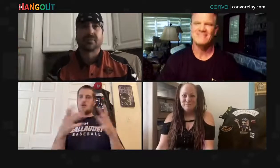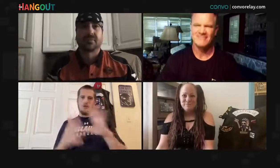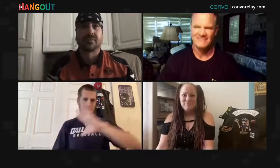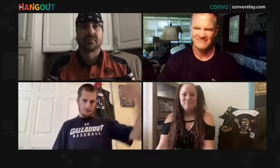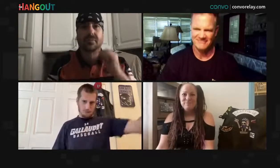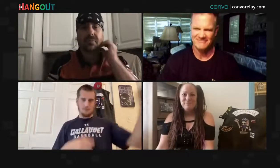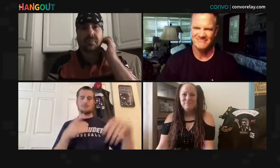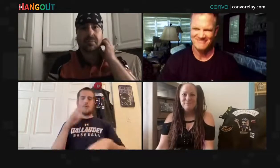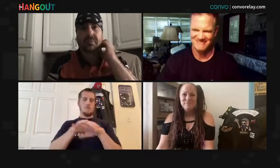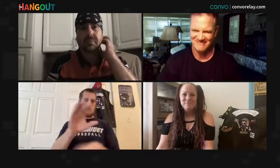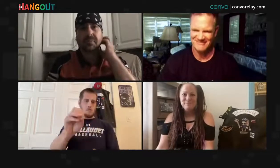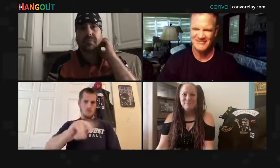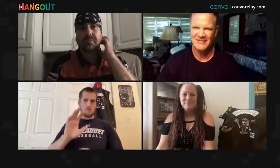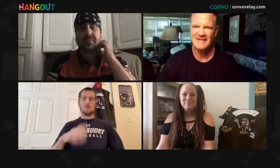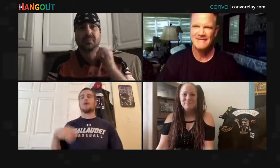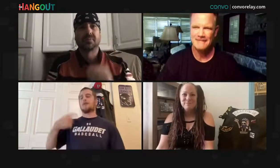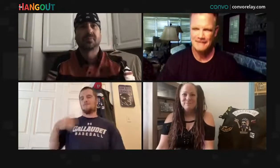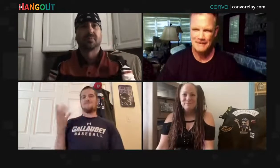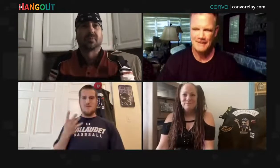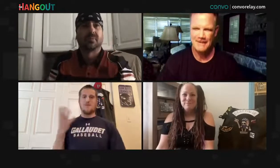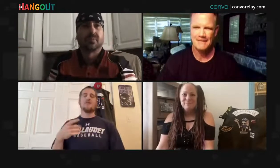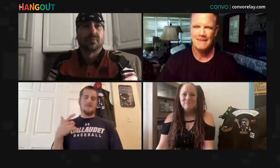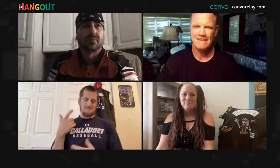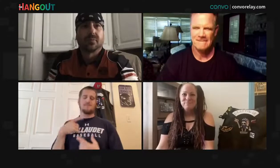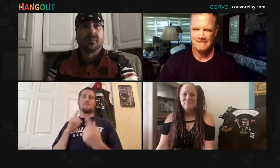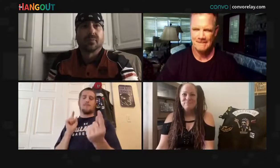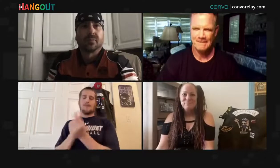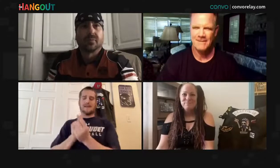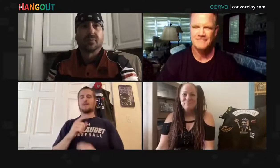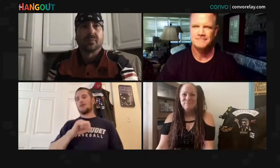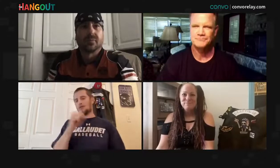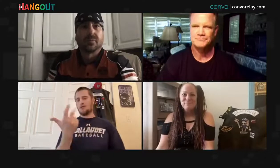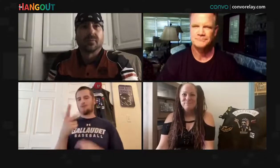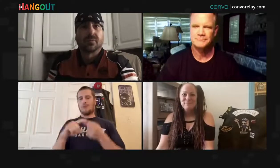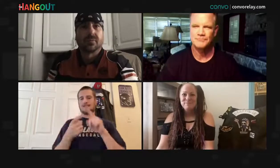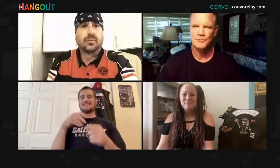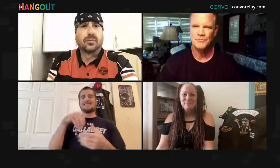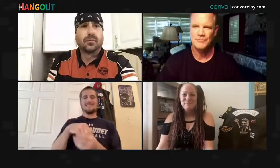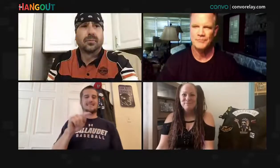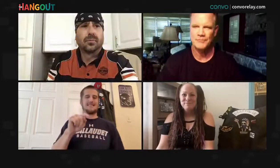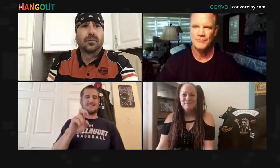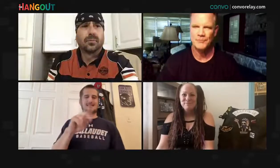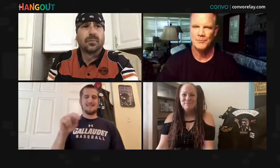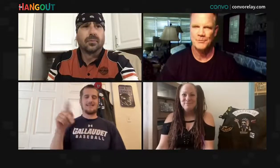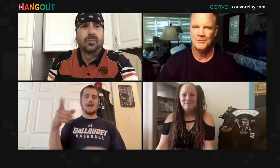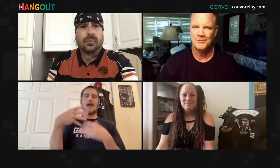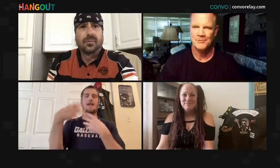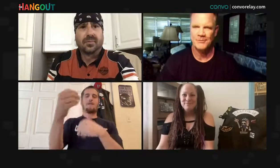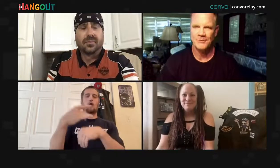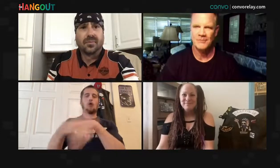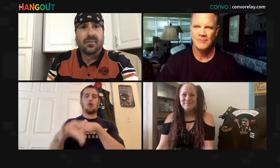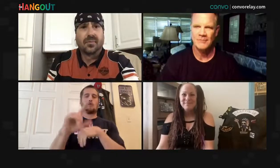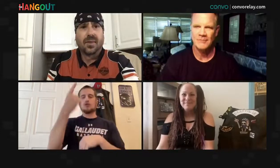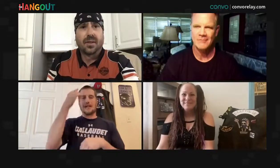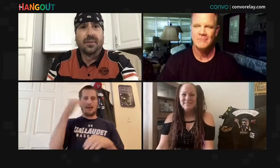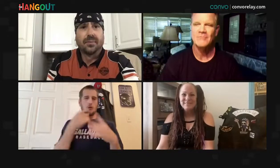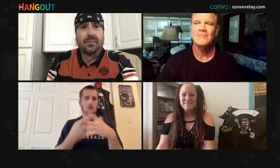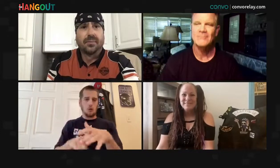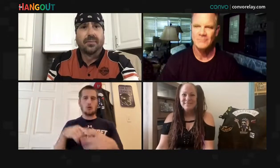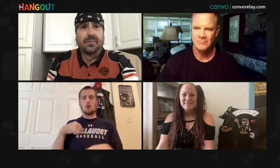in Arizona, so she had left on her own. So it was the 4 of us. We ended up meeting 3 friends in Tennessee,